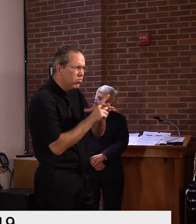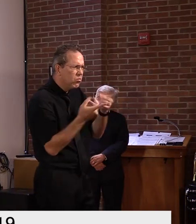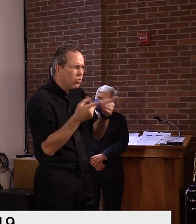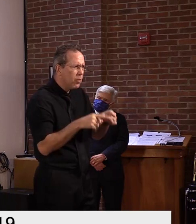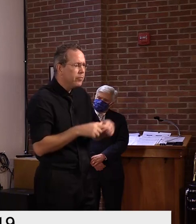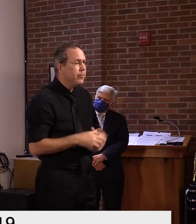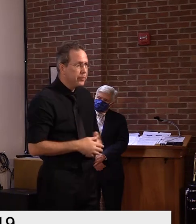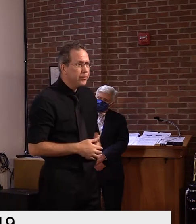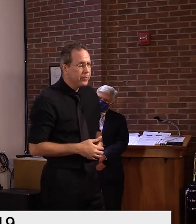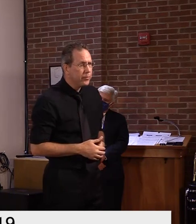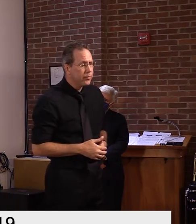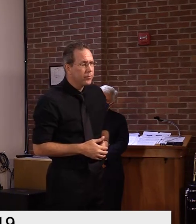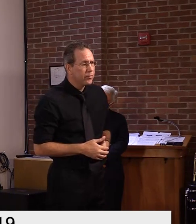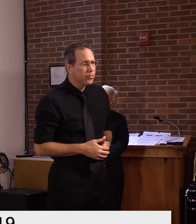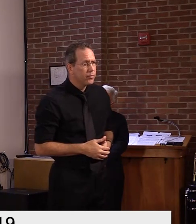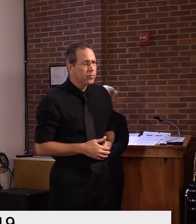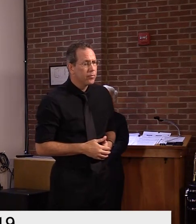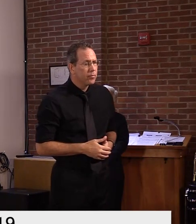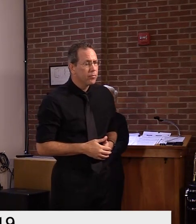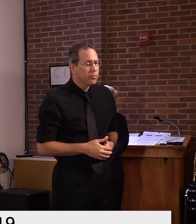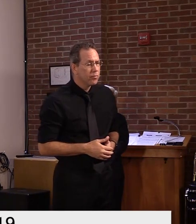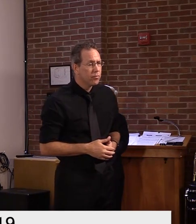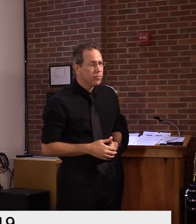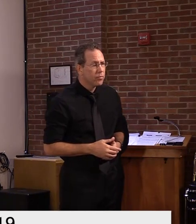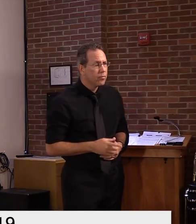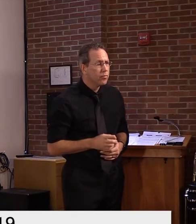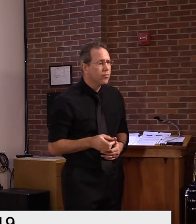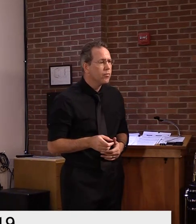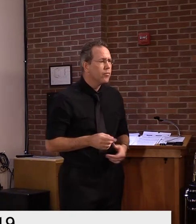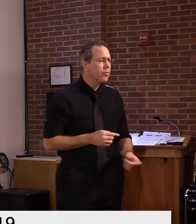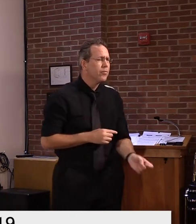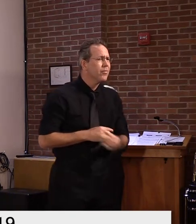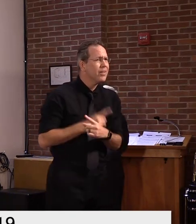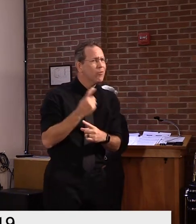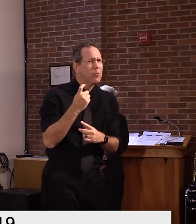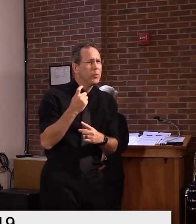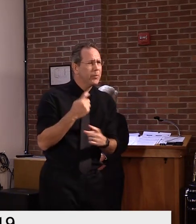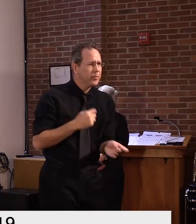I guess the last question I'd be remiss in asking is, should people trust antigen